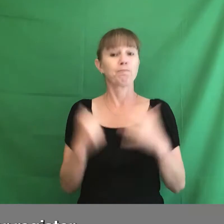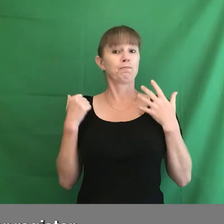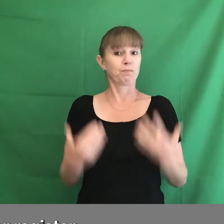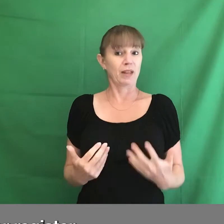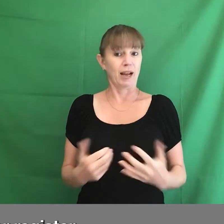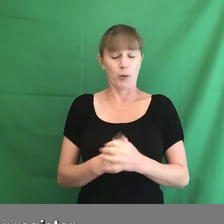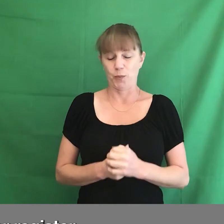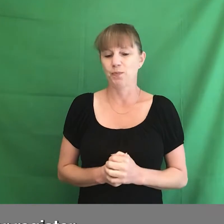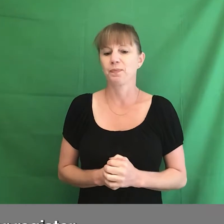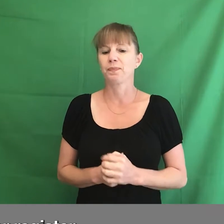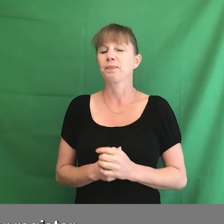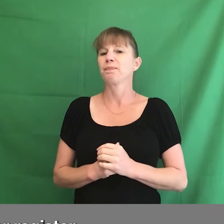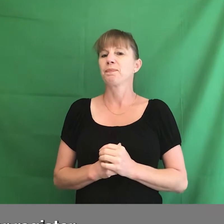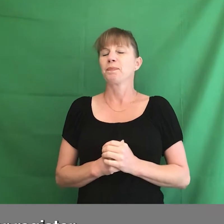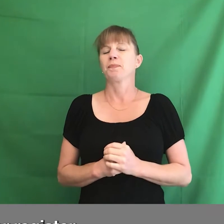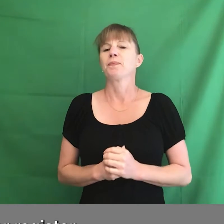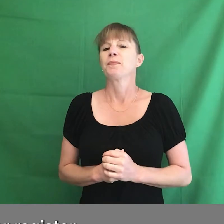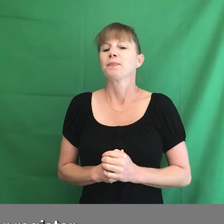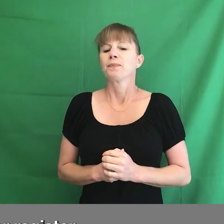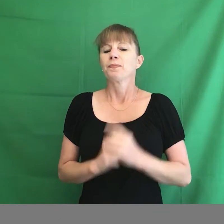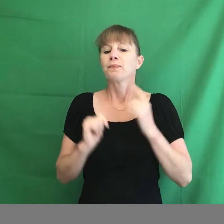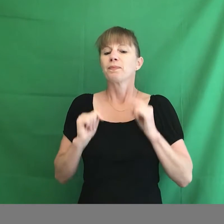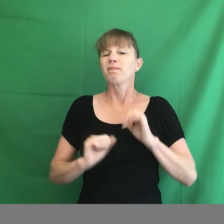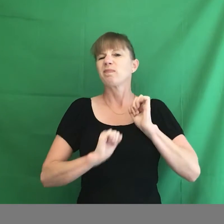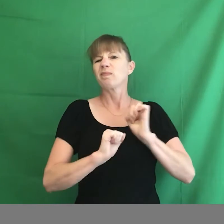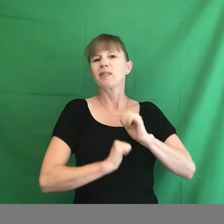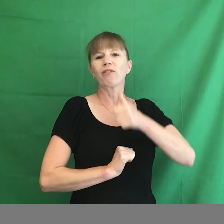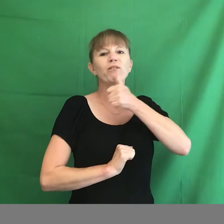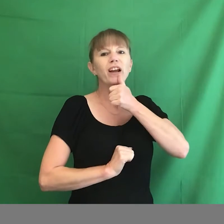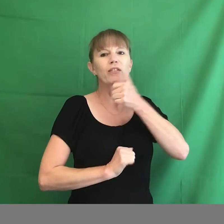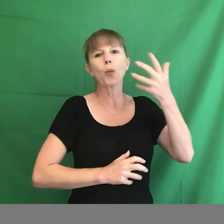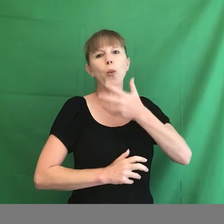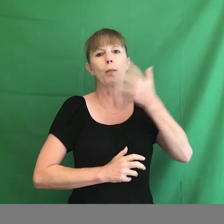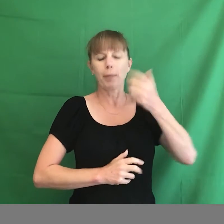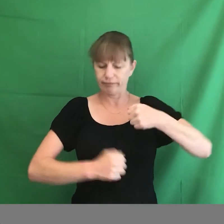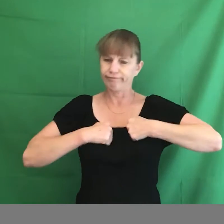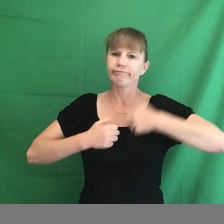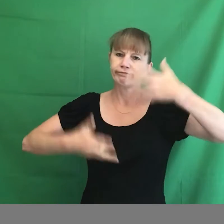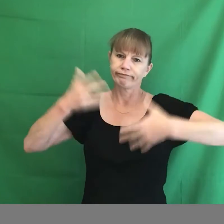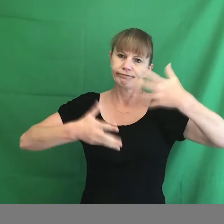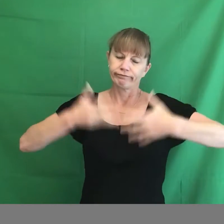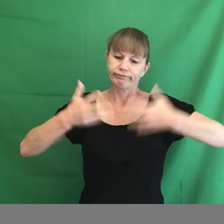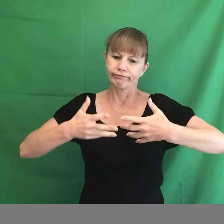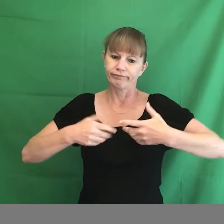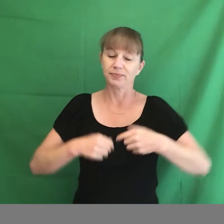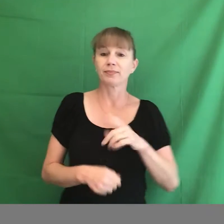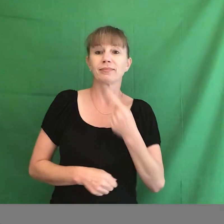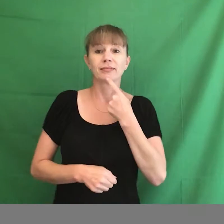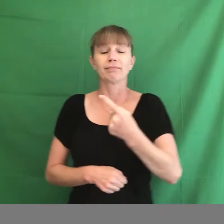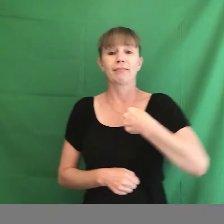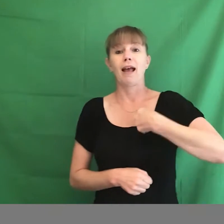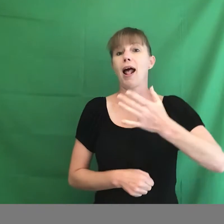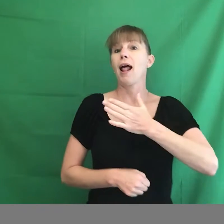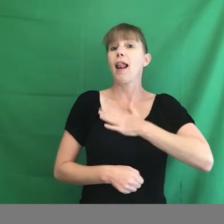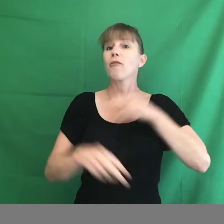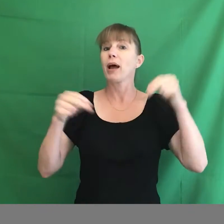of the upper register, we're gonna get up there now. So this is one of my favourite warm-ups, and it goes, I